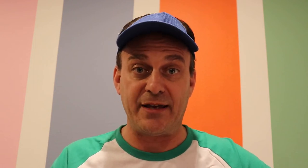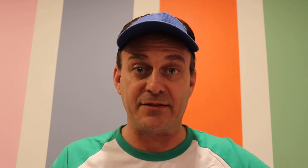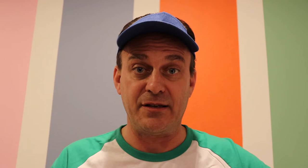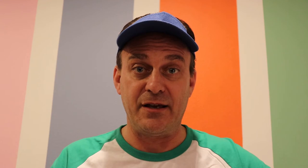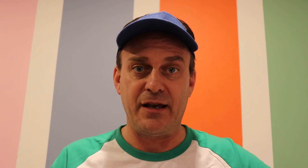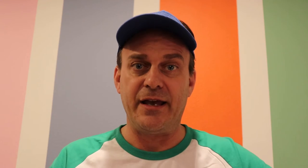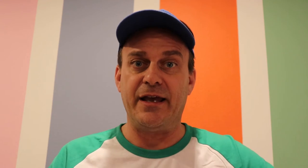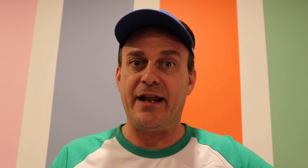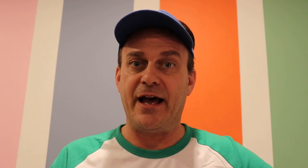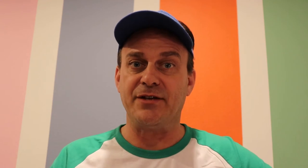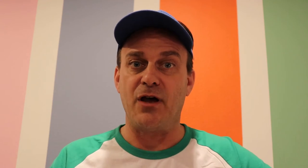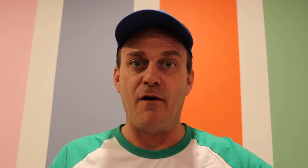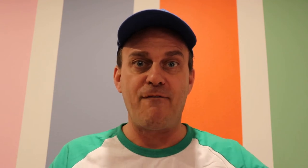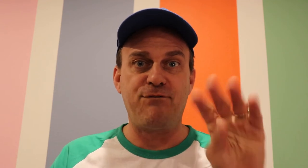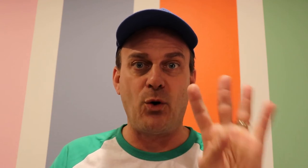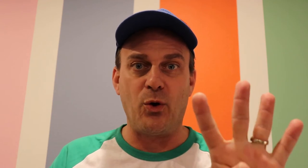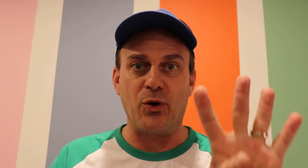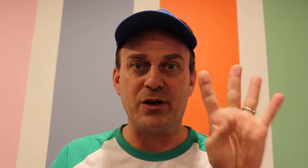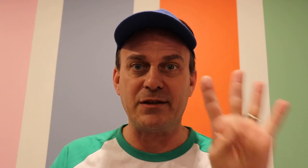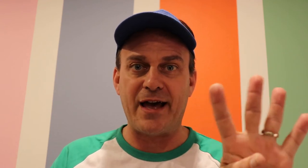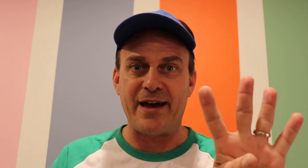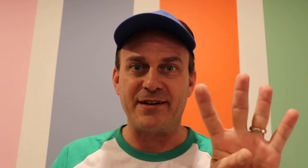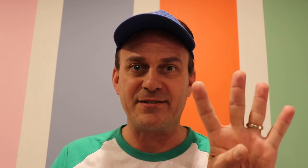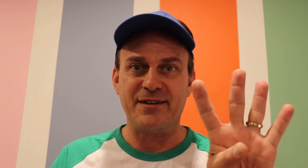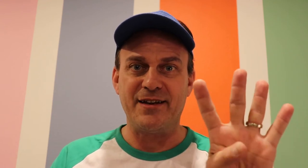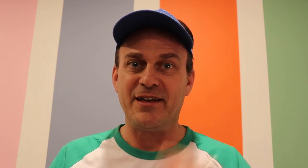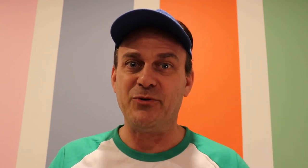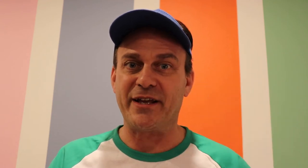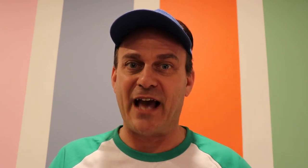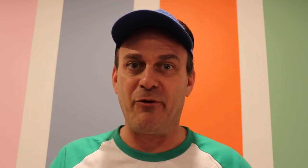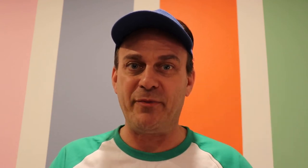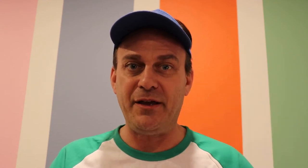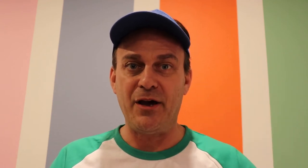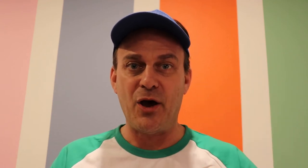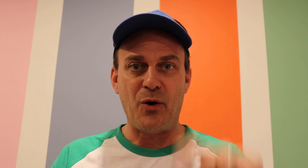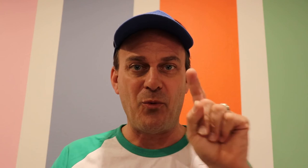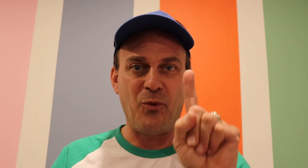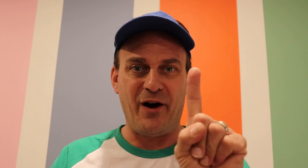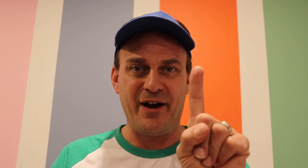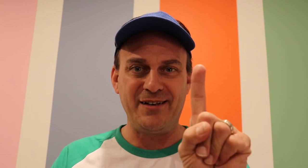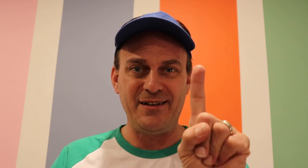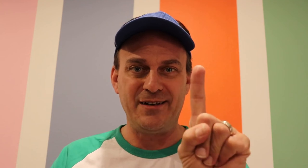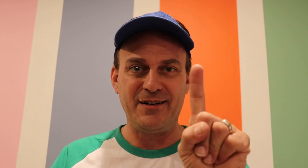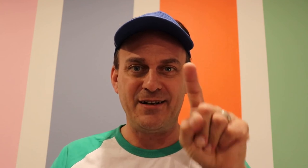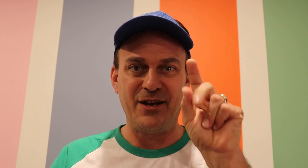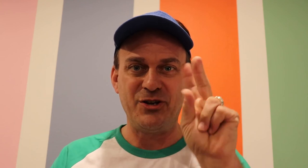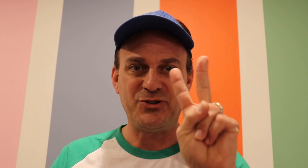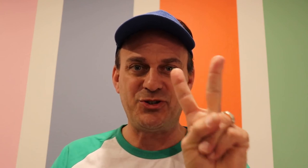A's. It has four legs. You want to count with me? One,